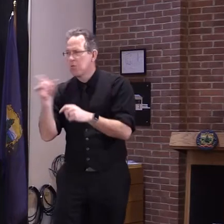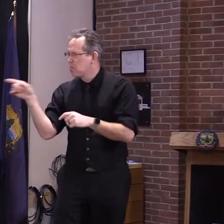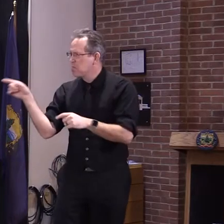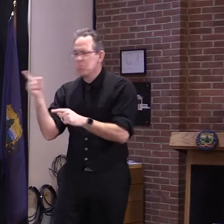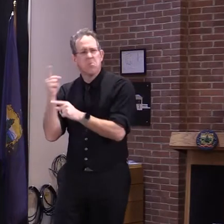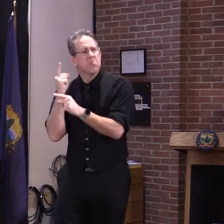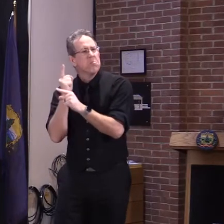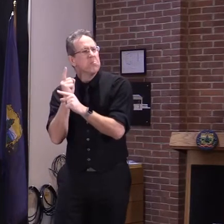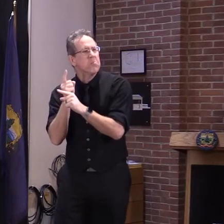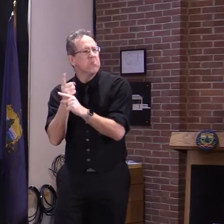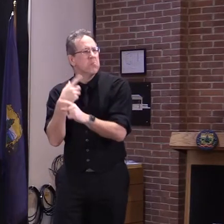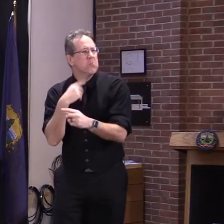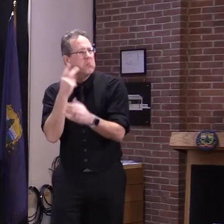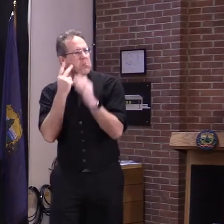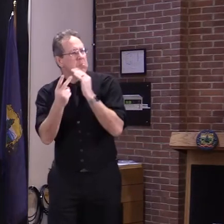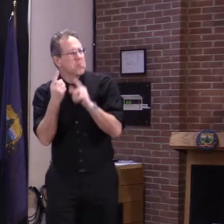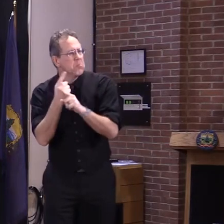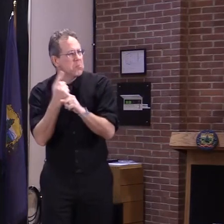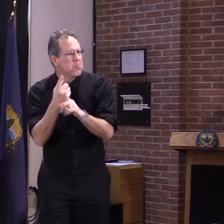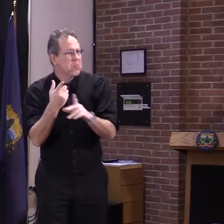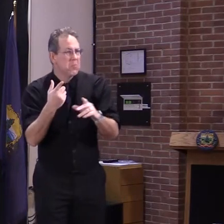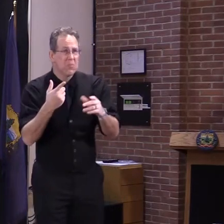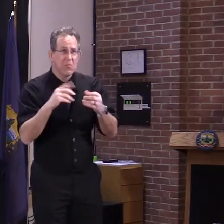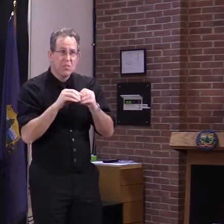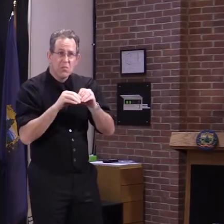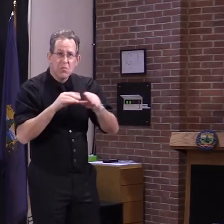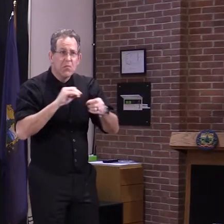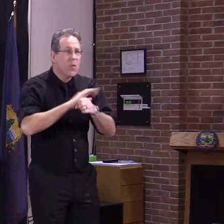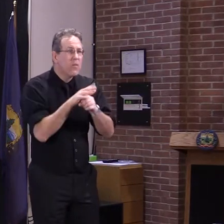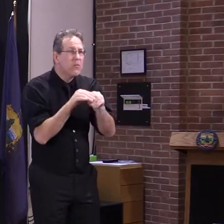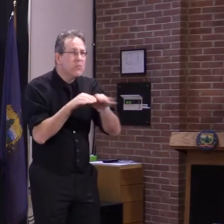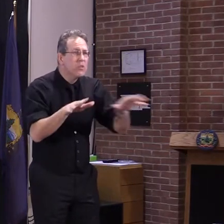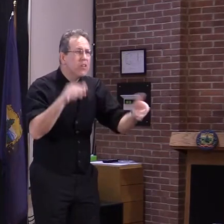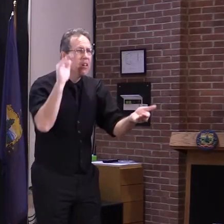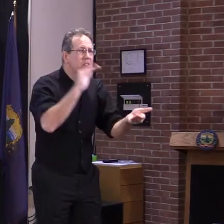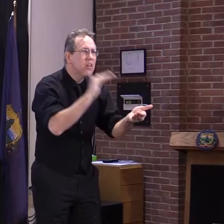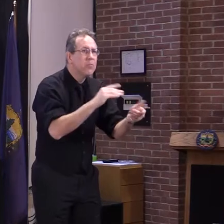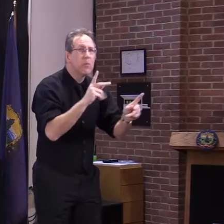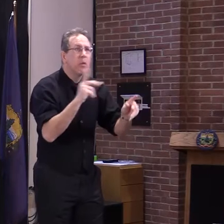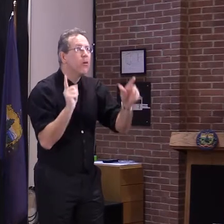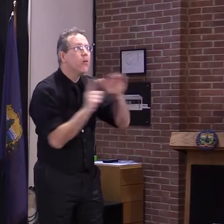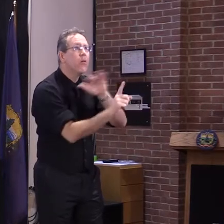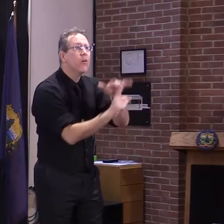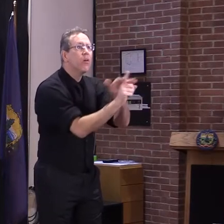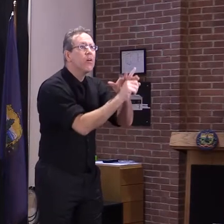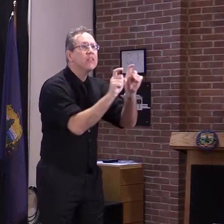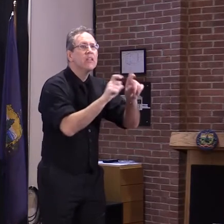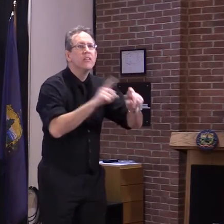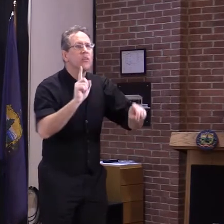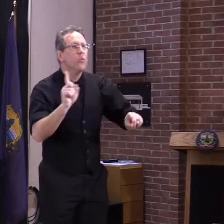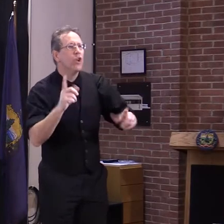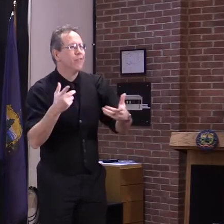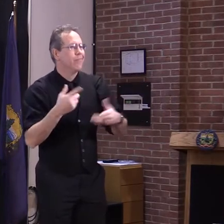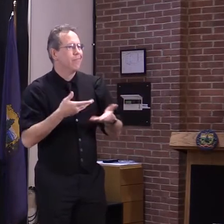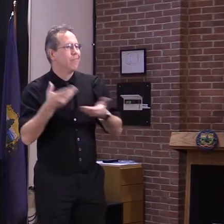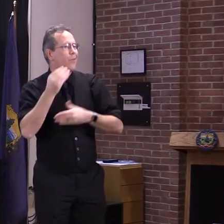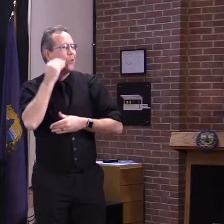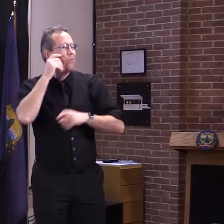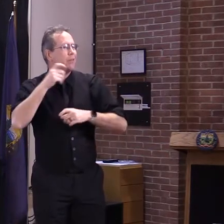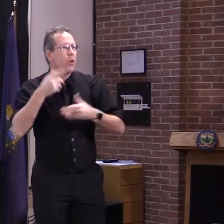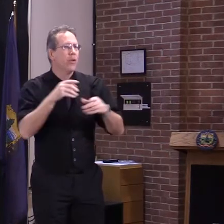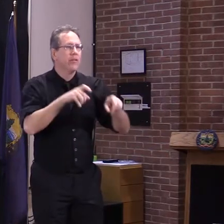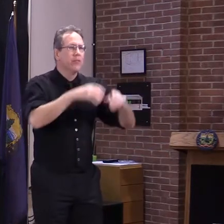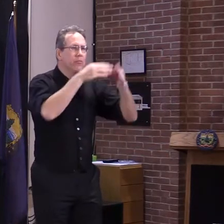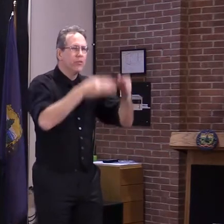less amounts of the virus circulating, there'll be less need to go and seek a test for many individuals. But down 21%, averaging just